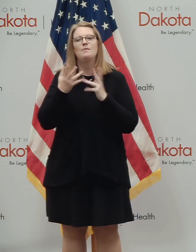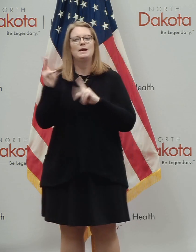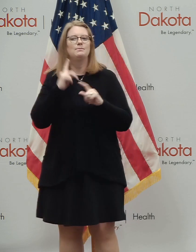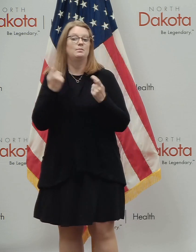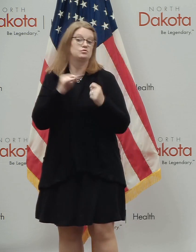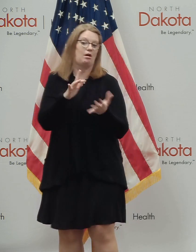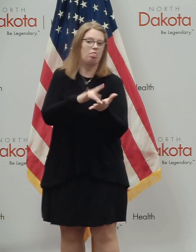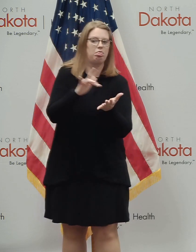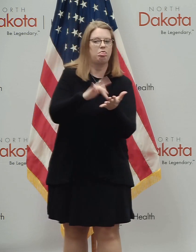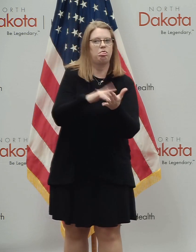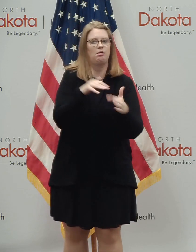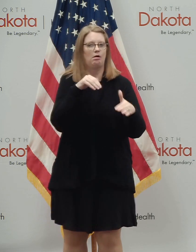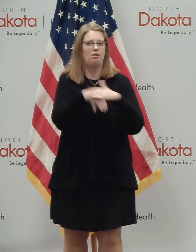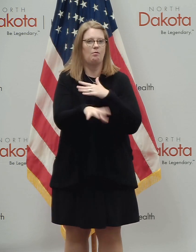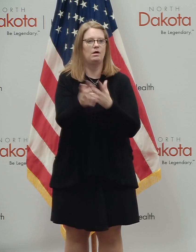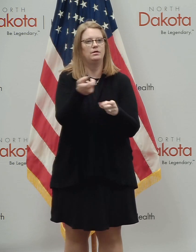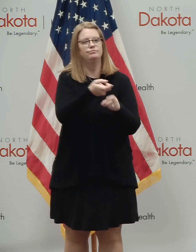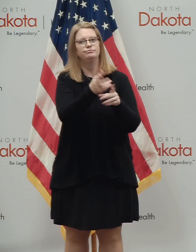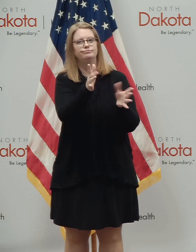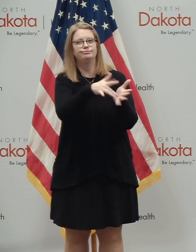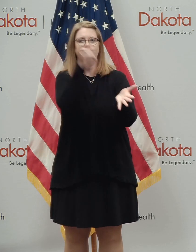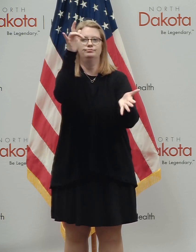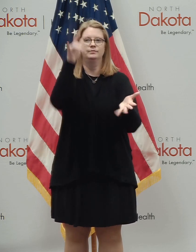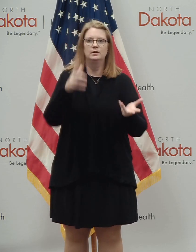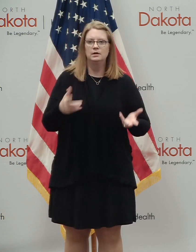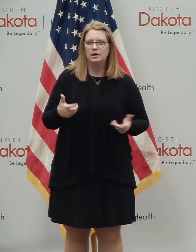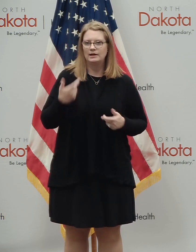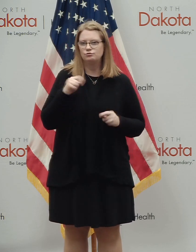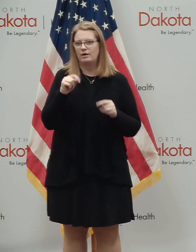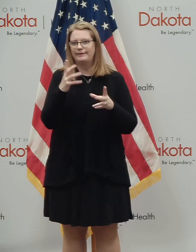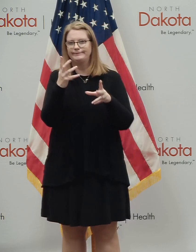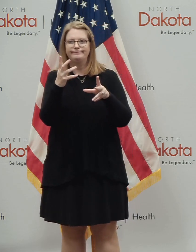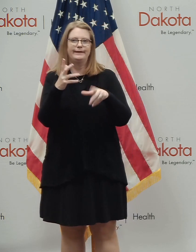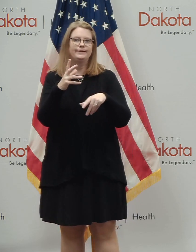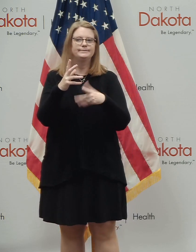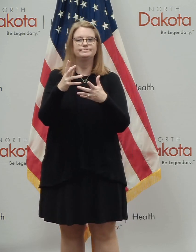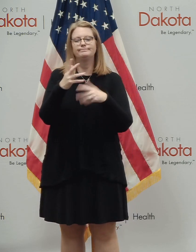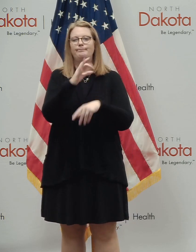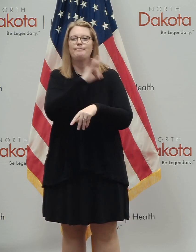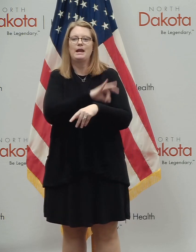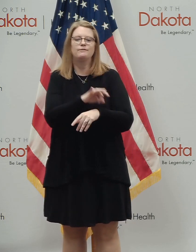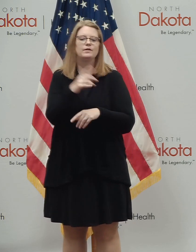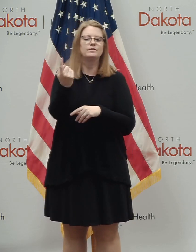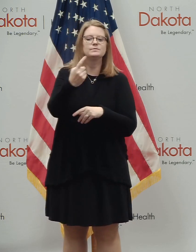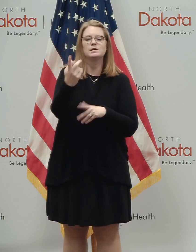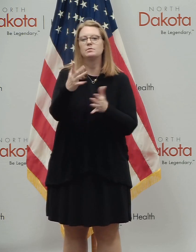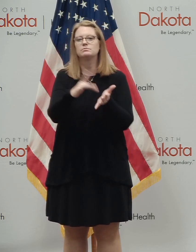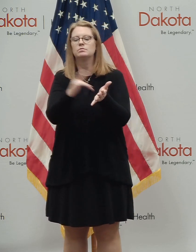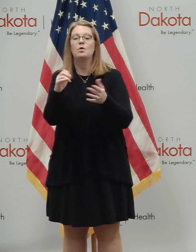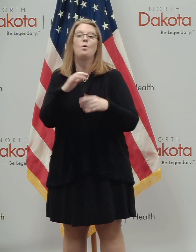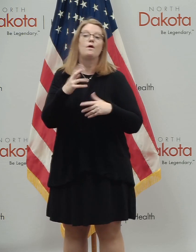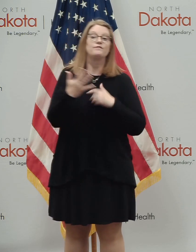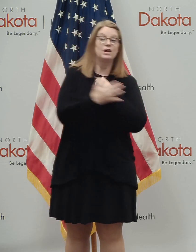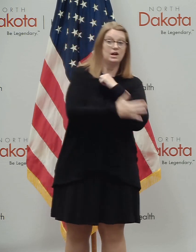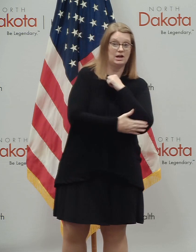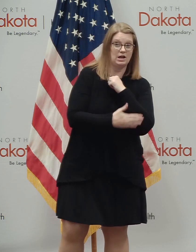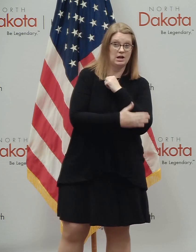opportunity for individuals, criminals, to try to exploit people for personal gain, or for countries to try